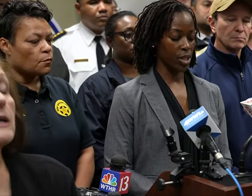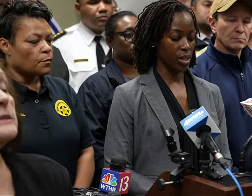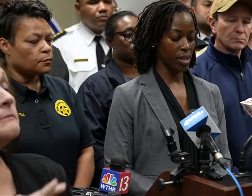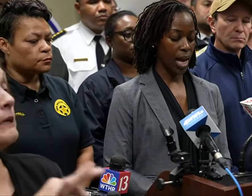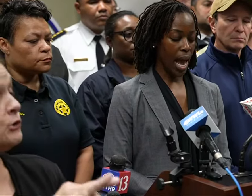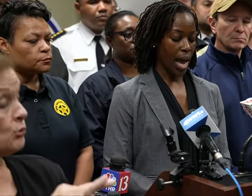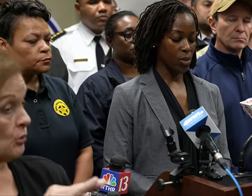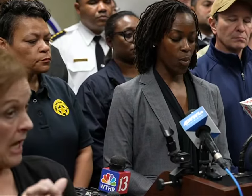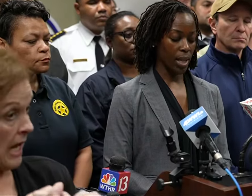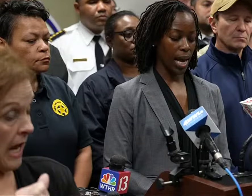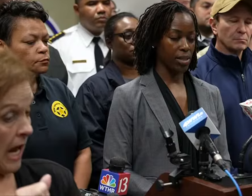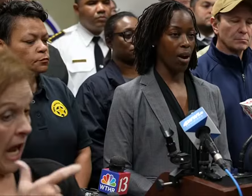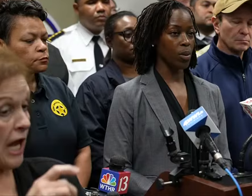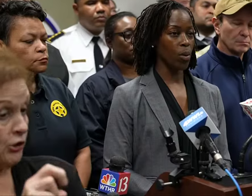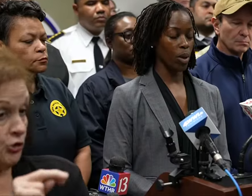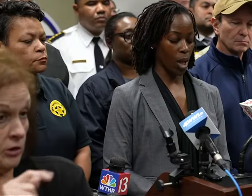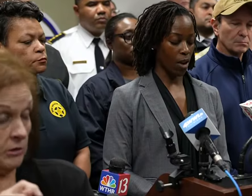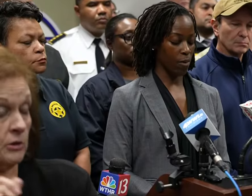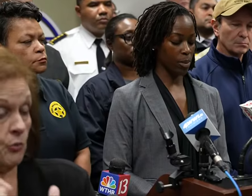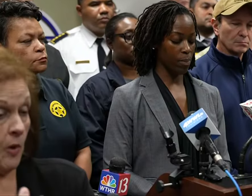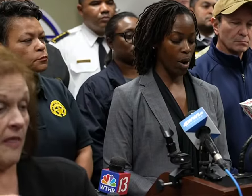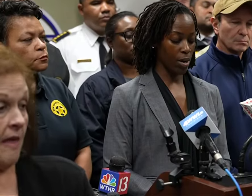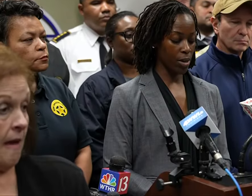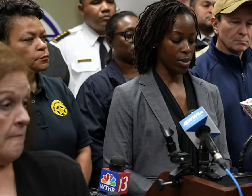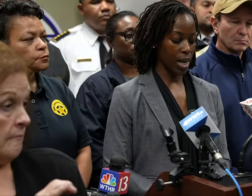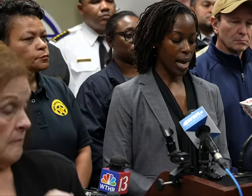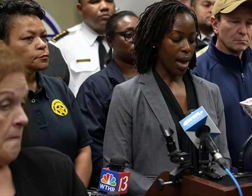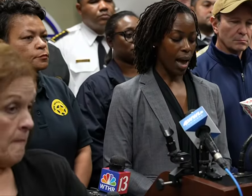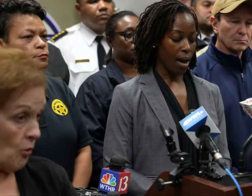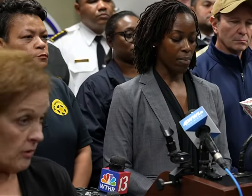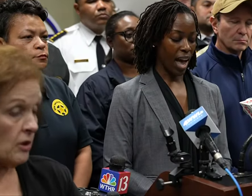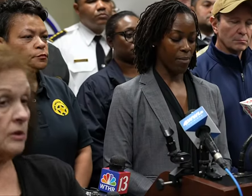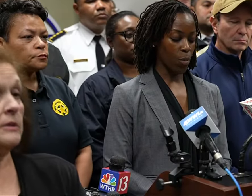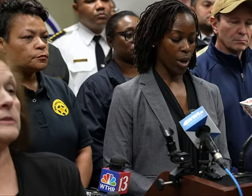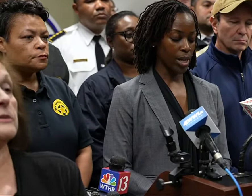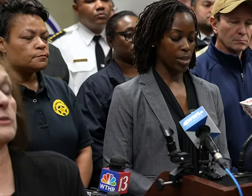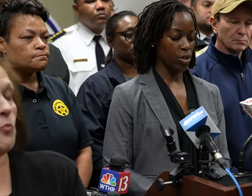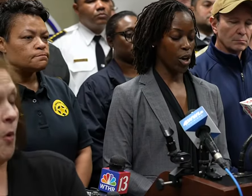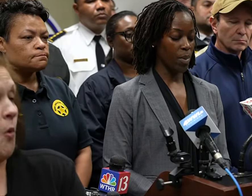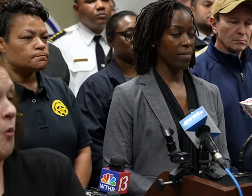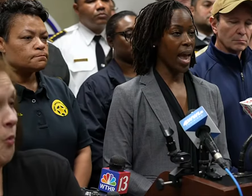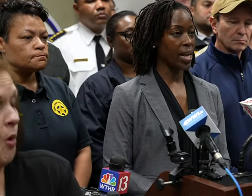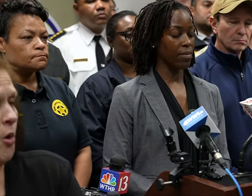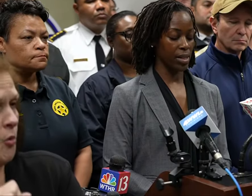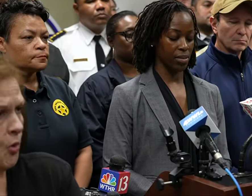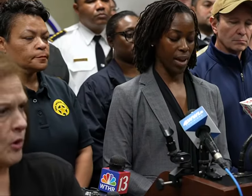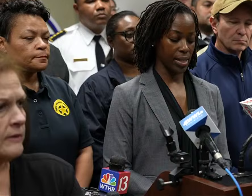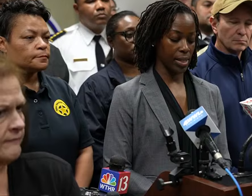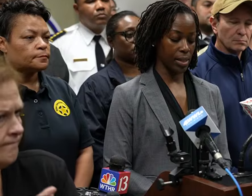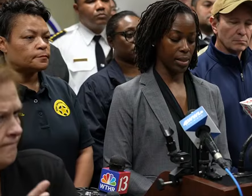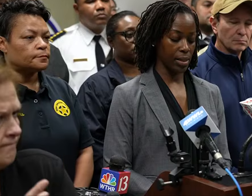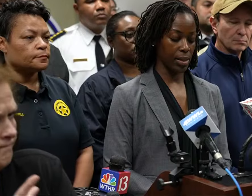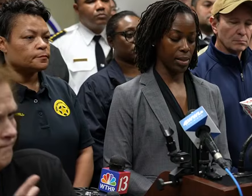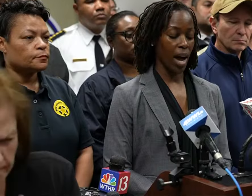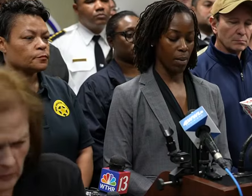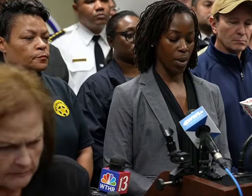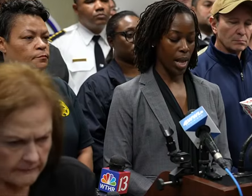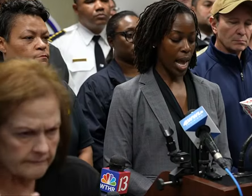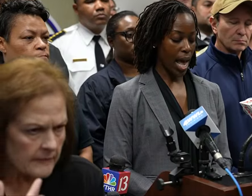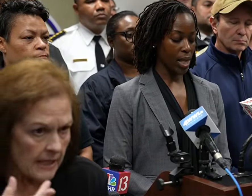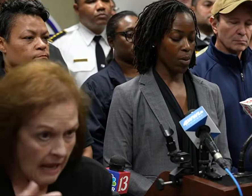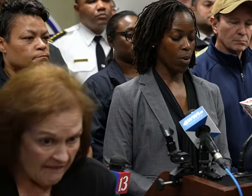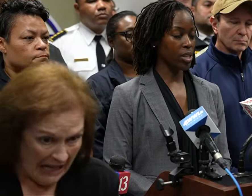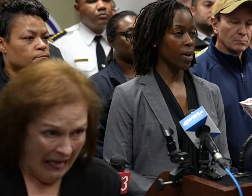Technology, as our local law enforcement partners, have been working to determine if any of these devices are